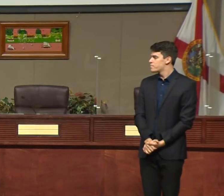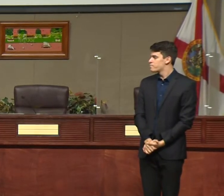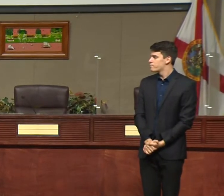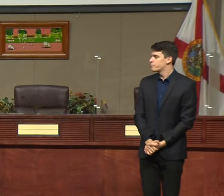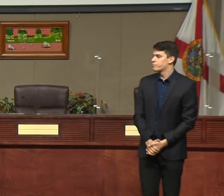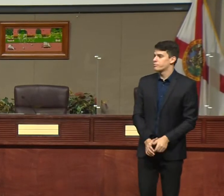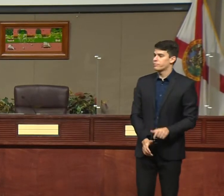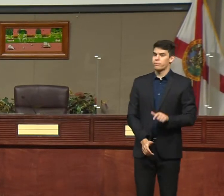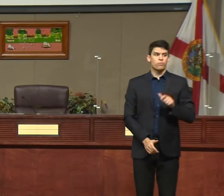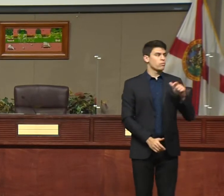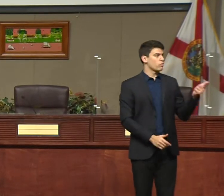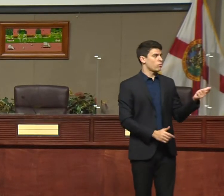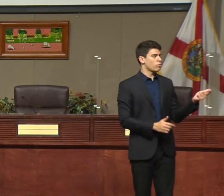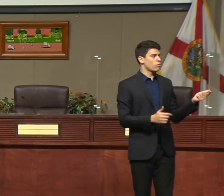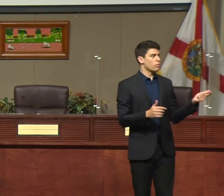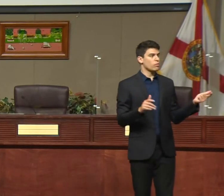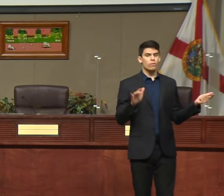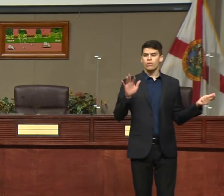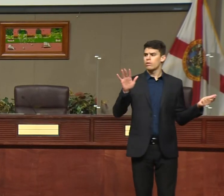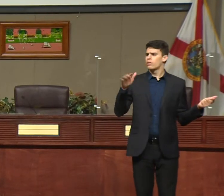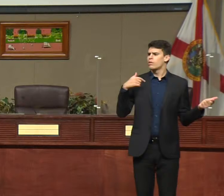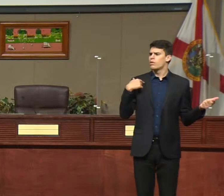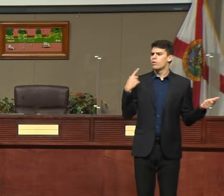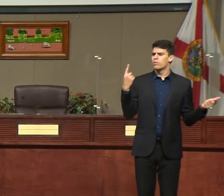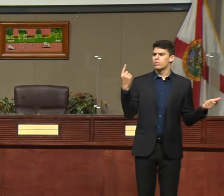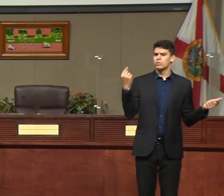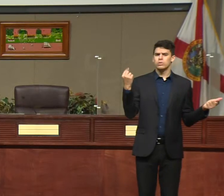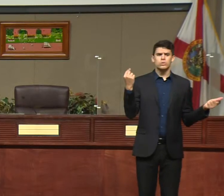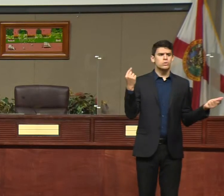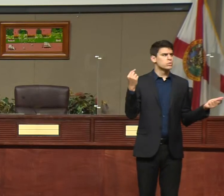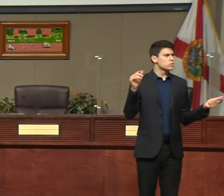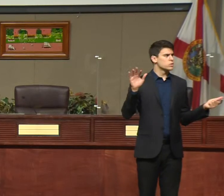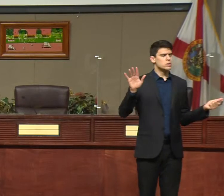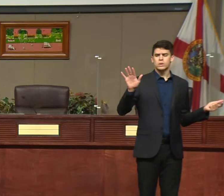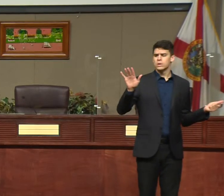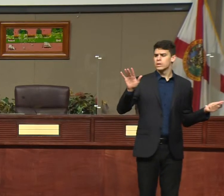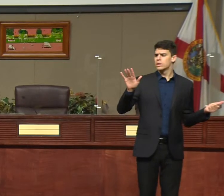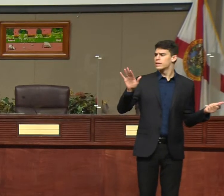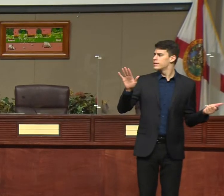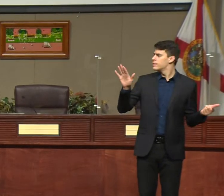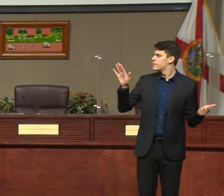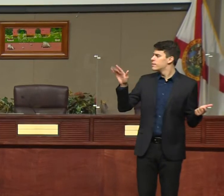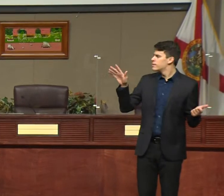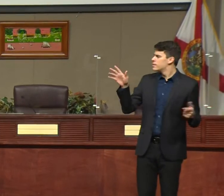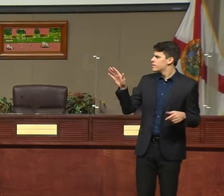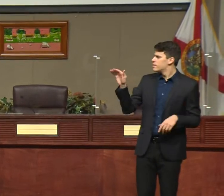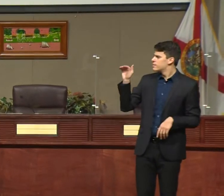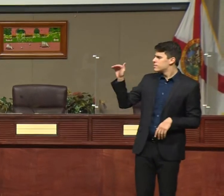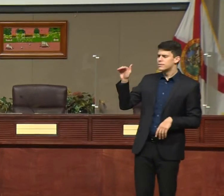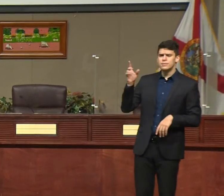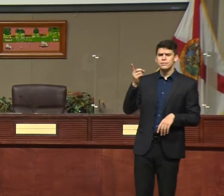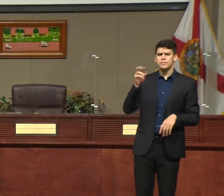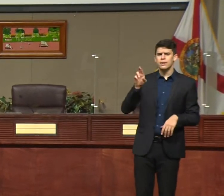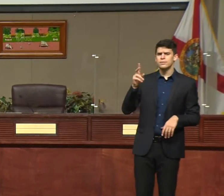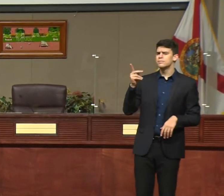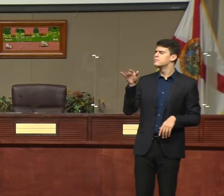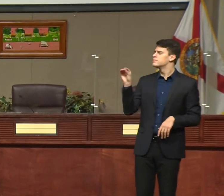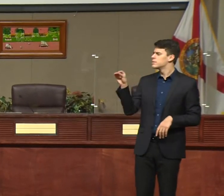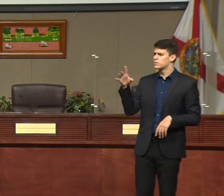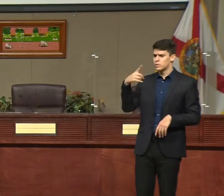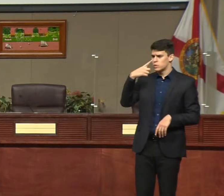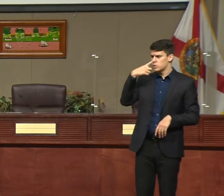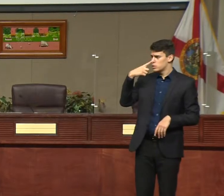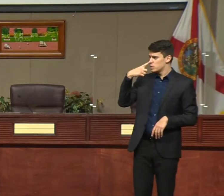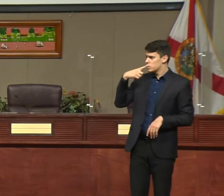Okay, what I'm going to do is also respond to that question, and Ms.